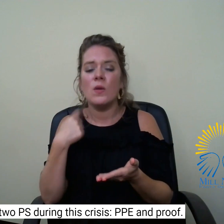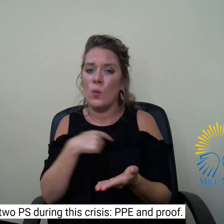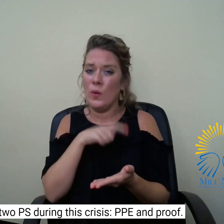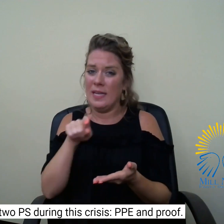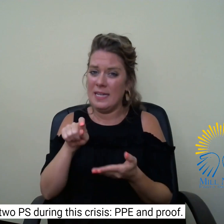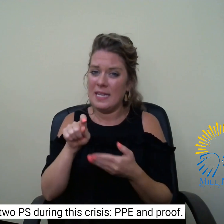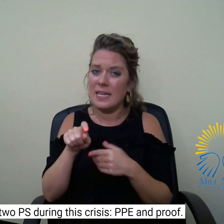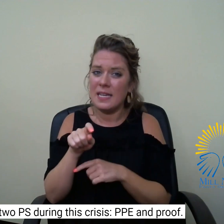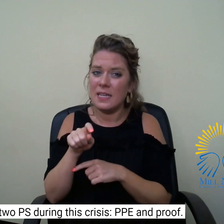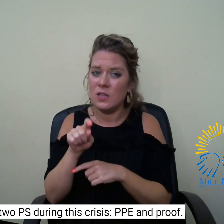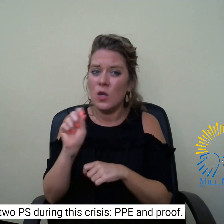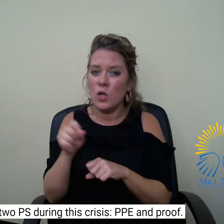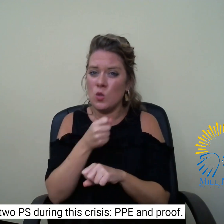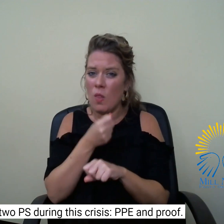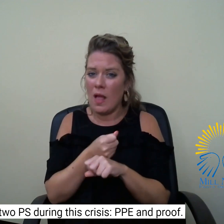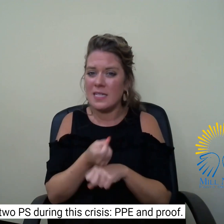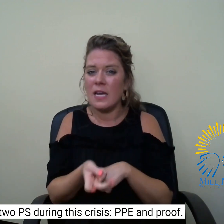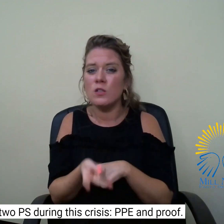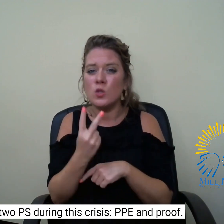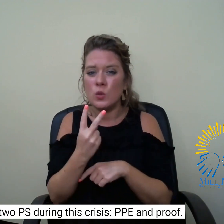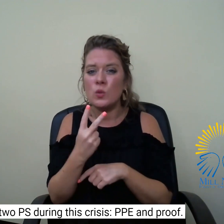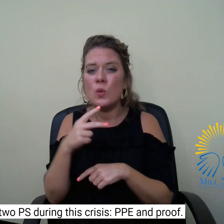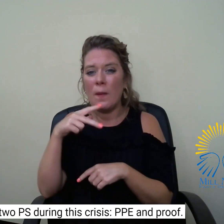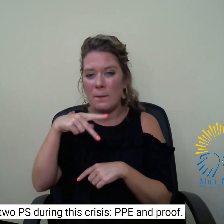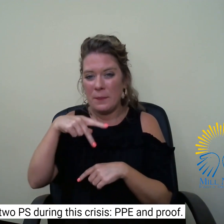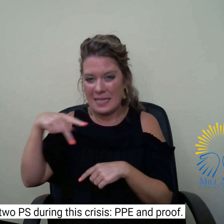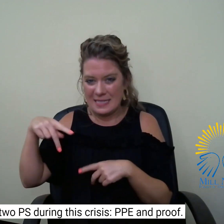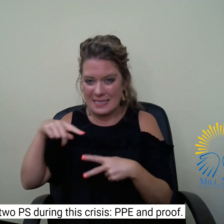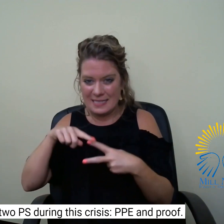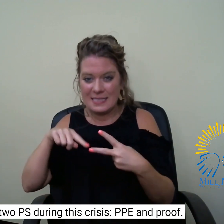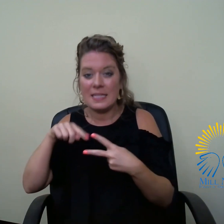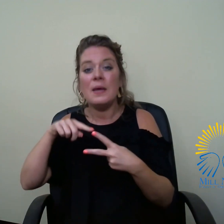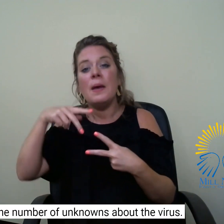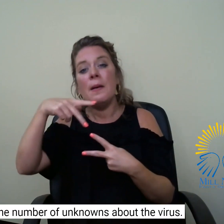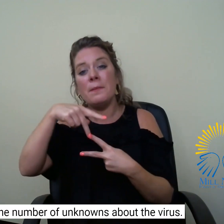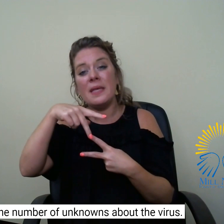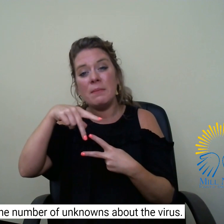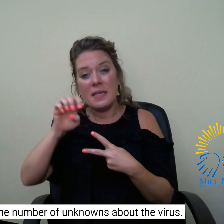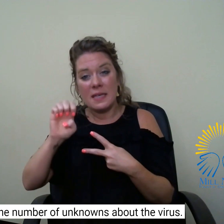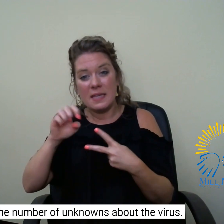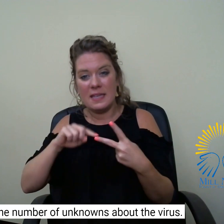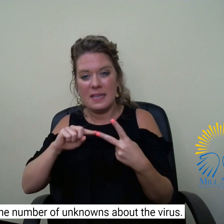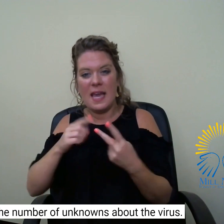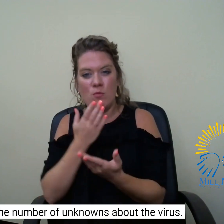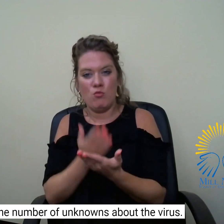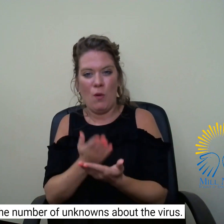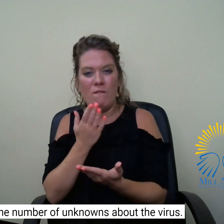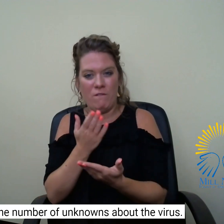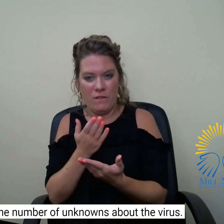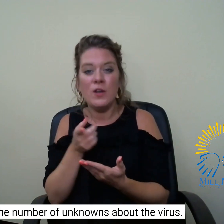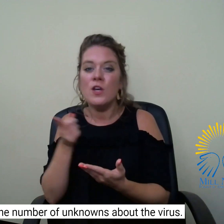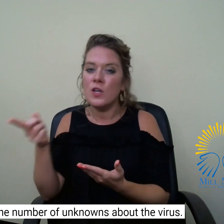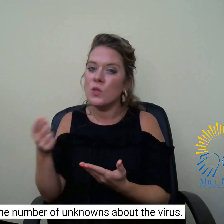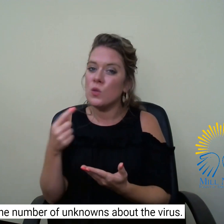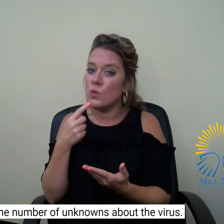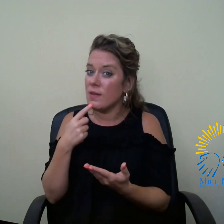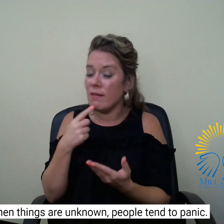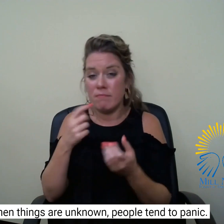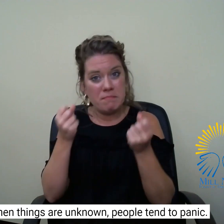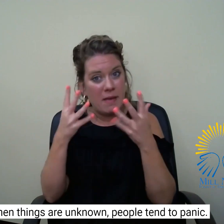Ps during this crisis: PPE and proof. You cited the number of unknowns about the virus. We know that when